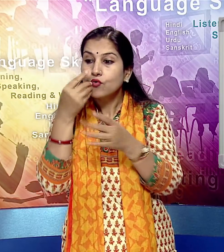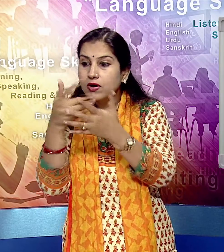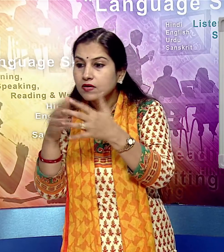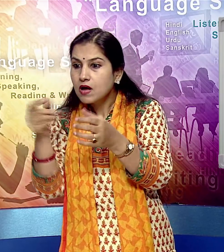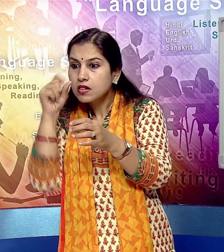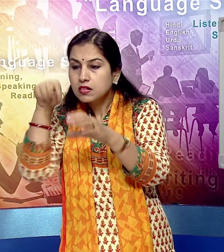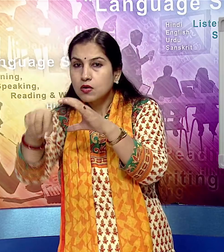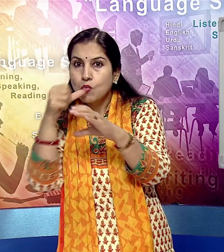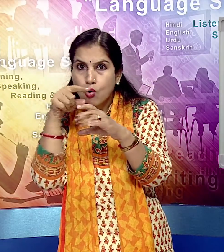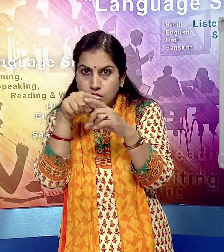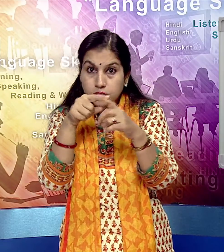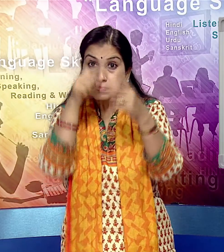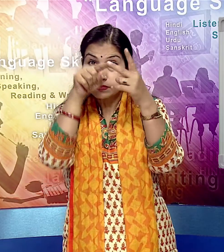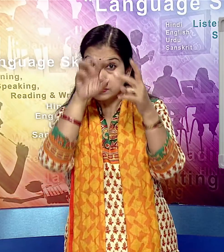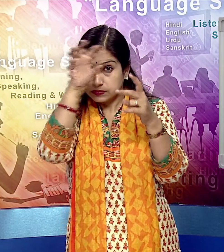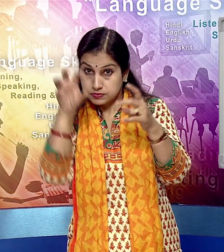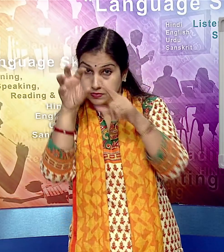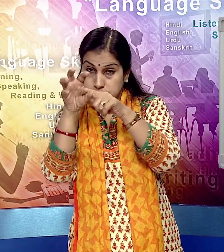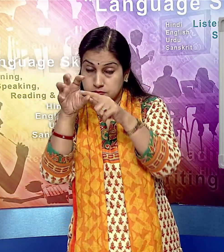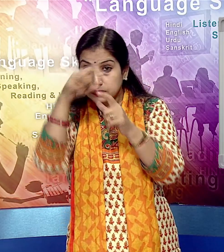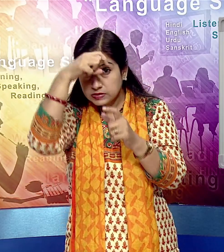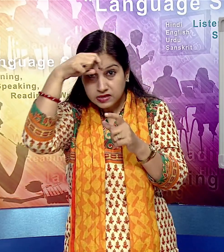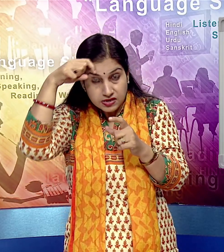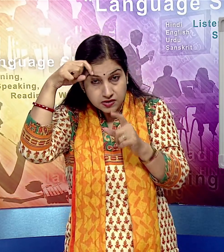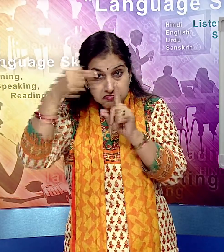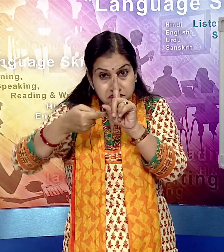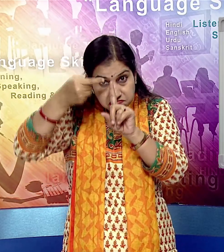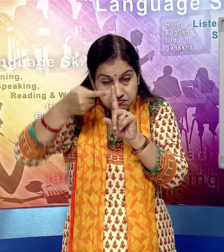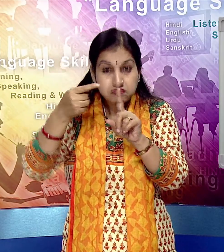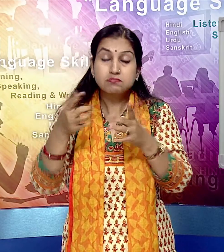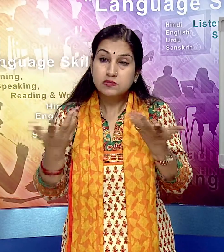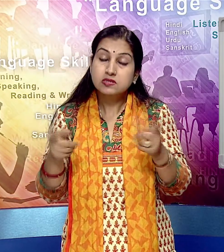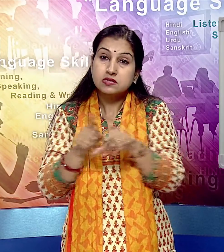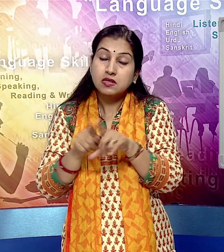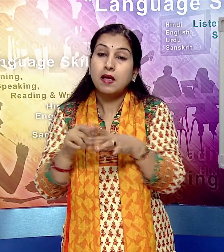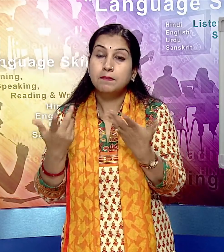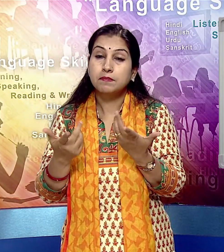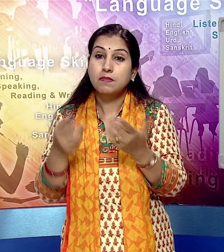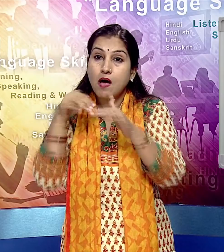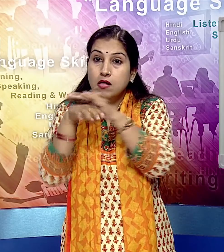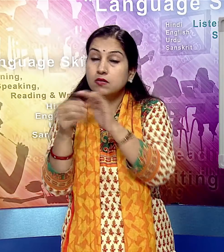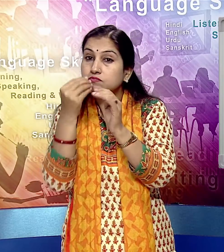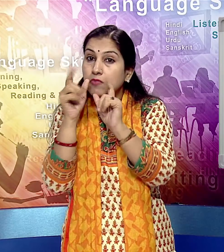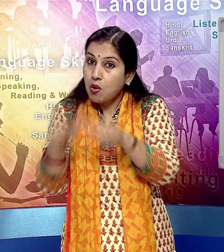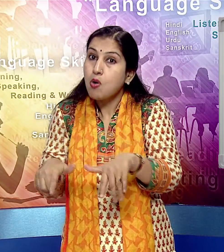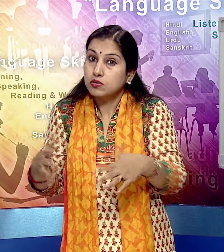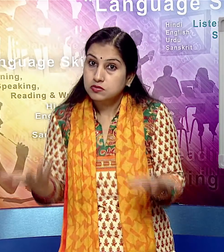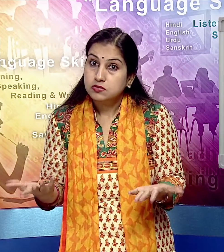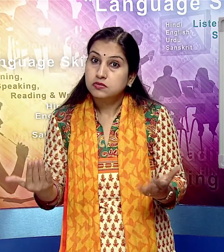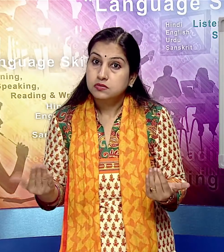The second is heat. Temperature can also be a source through which